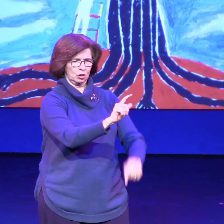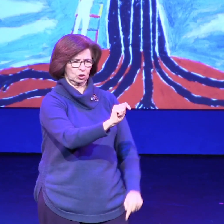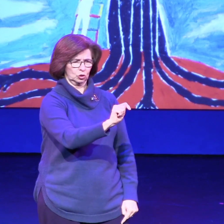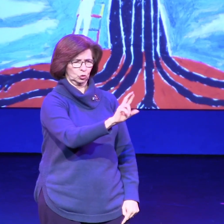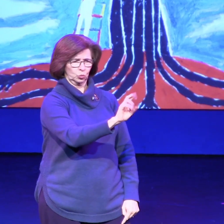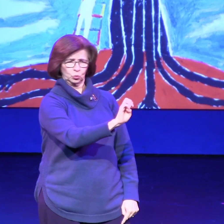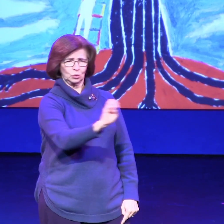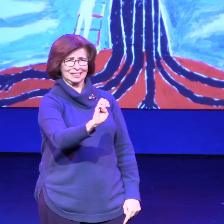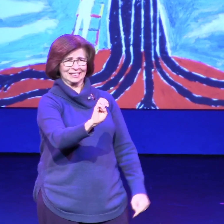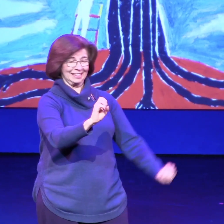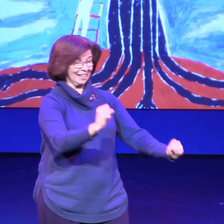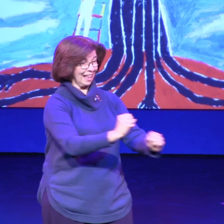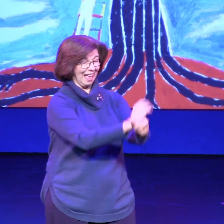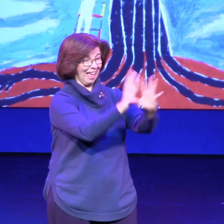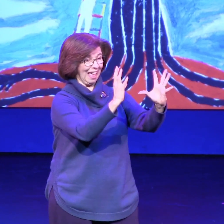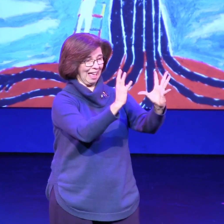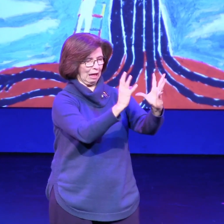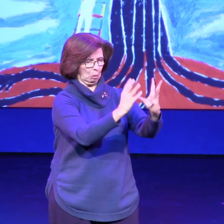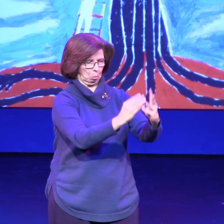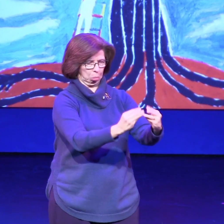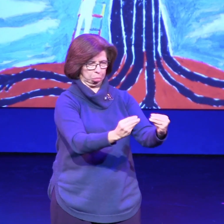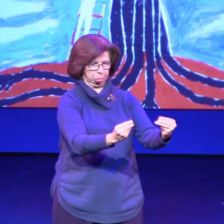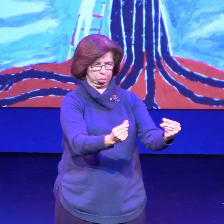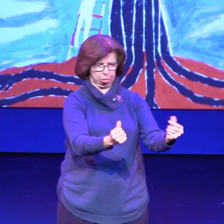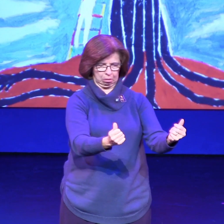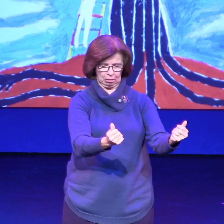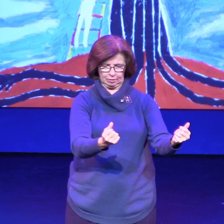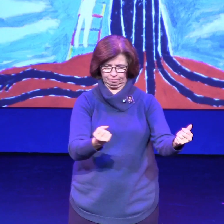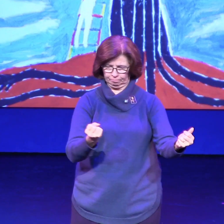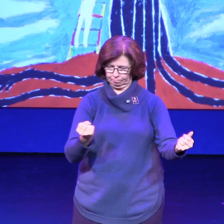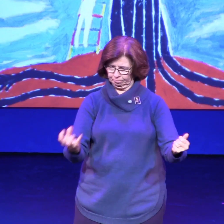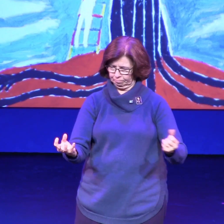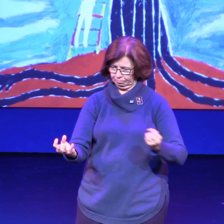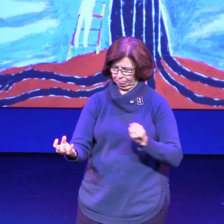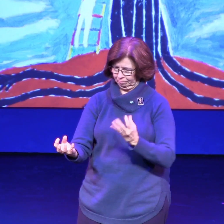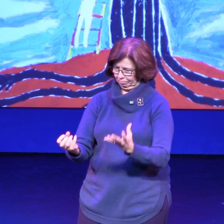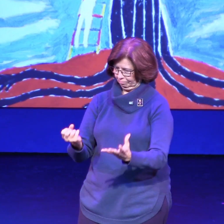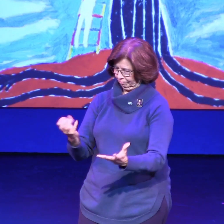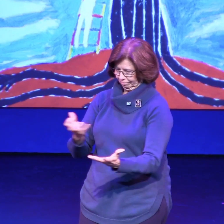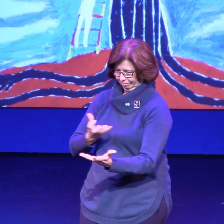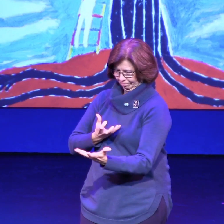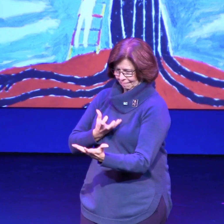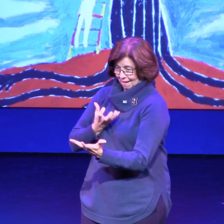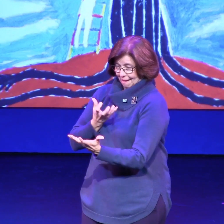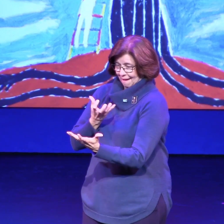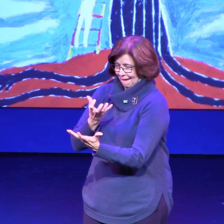The word tree vanishes and disappears with its image as soon as it is spoken.